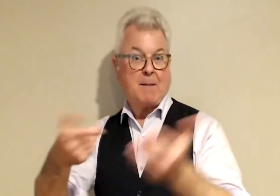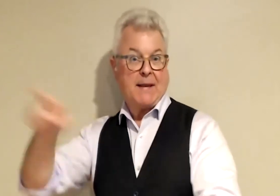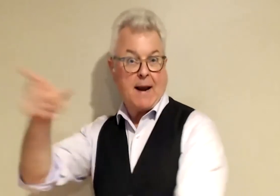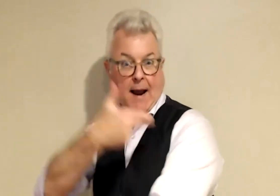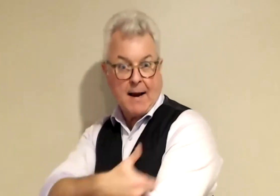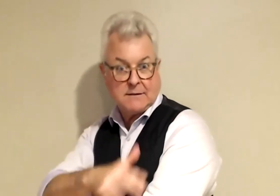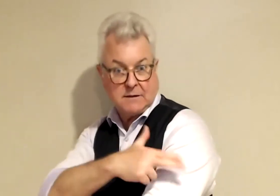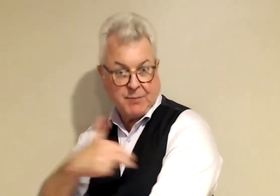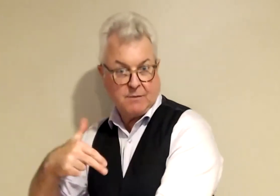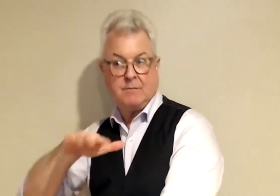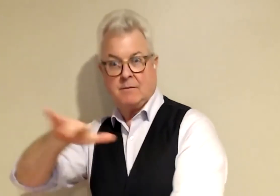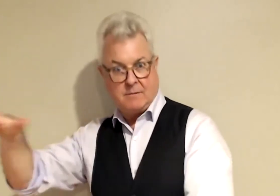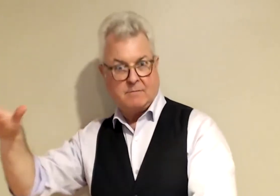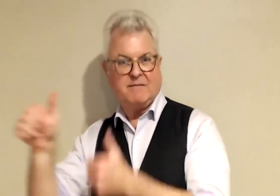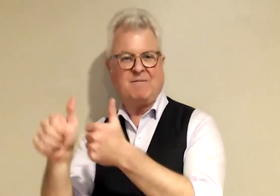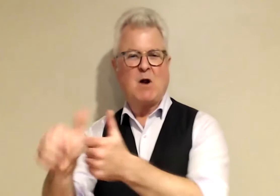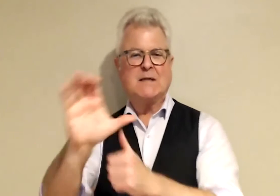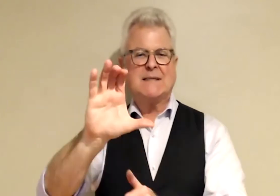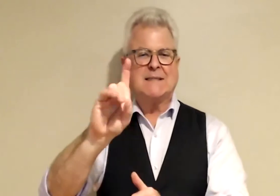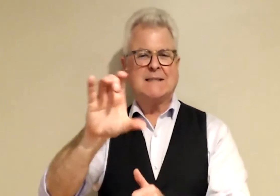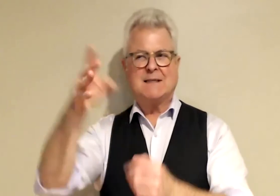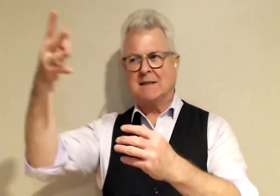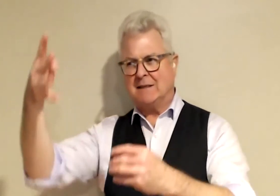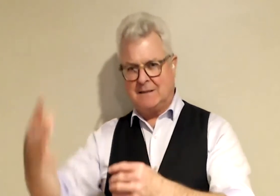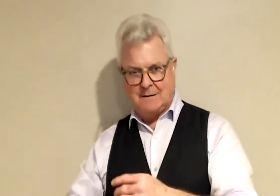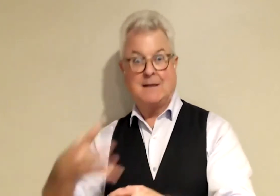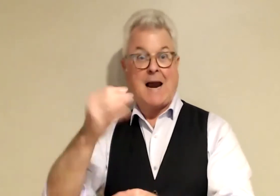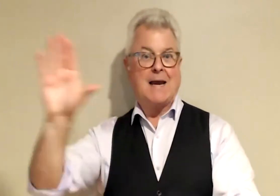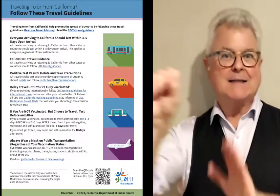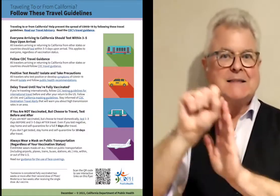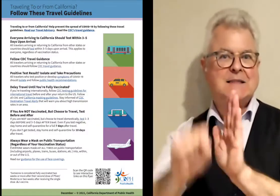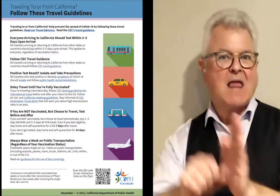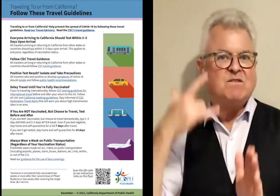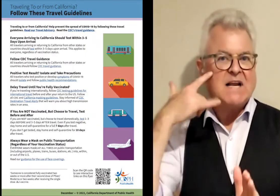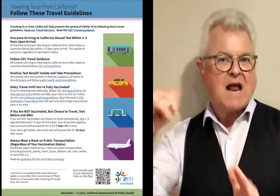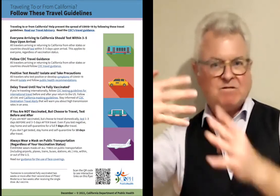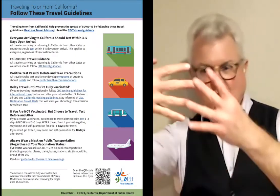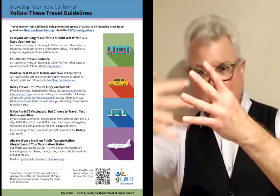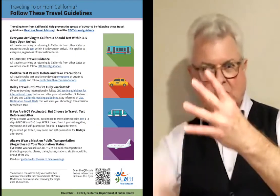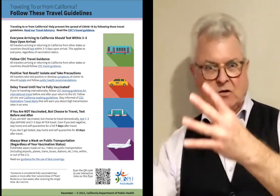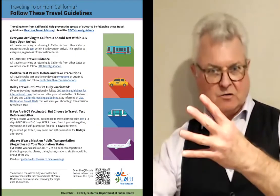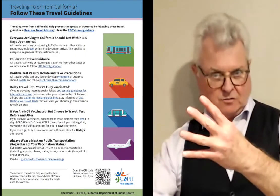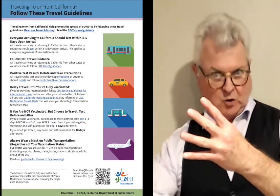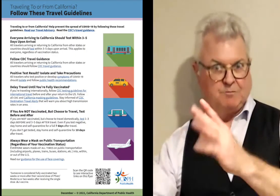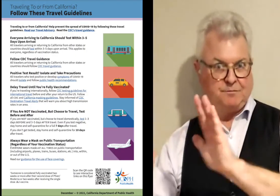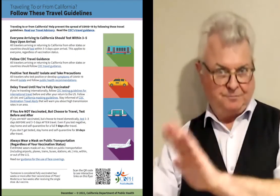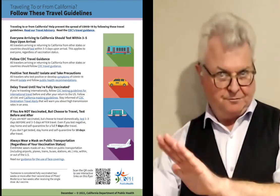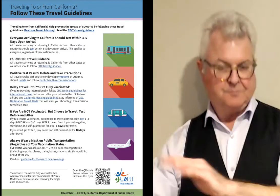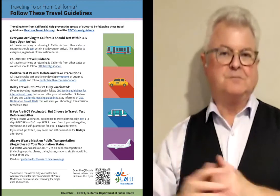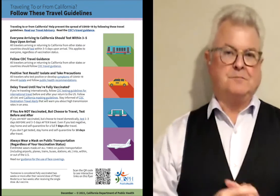Again, if you experience any symptoms, you are to schedule for the guidelines that are listed in CDC or whatever guidelines that are put